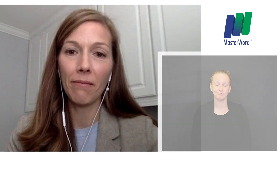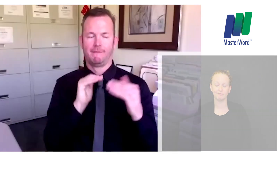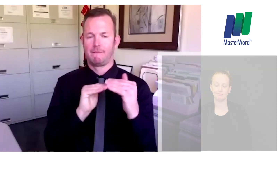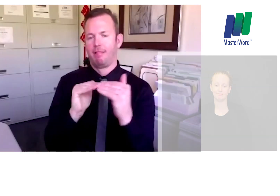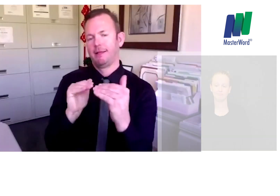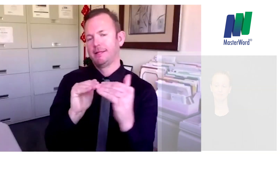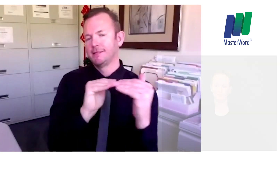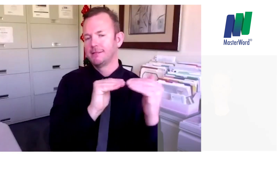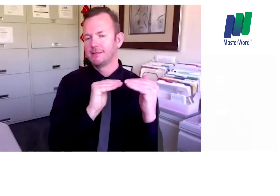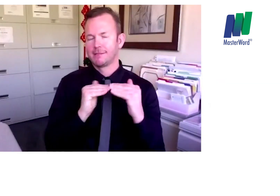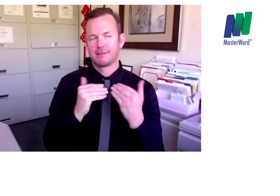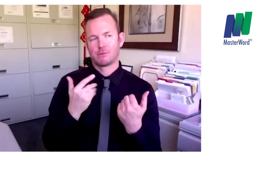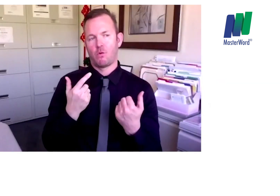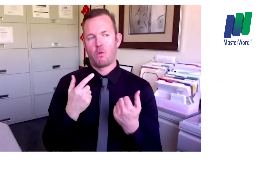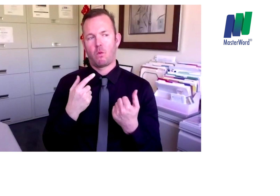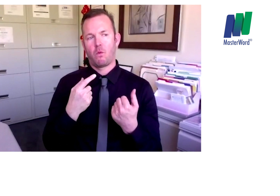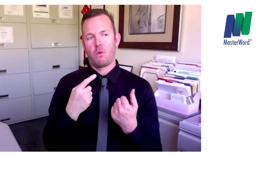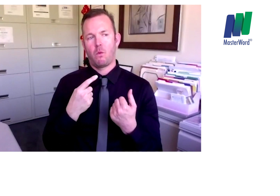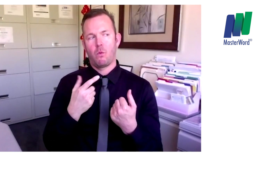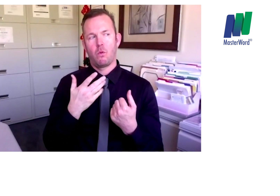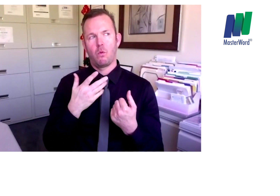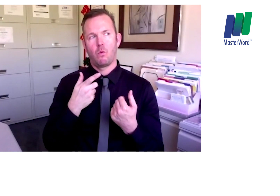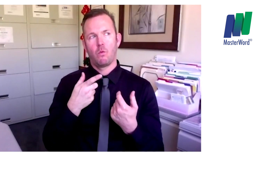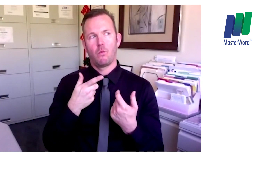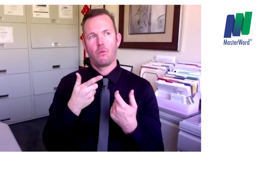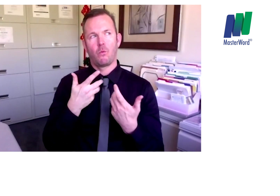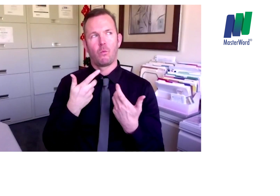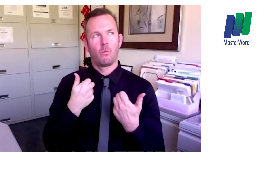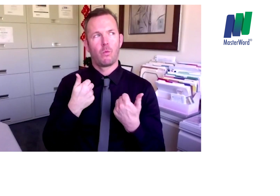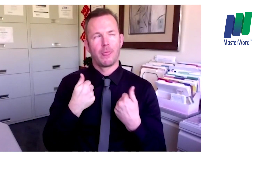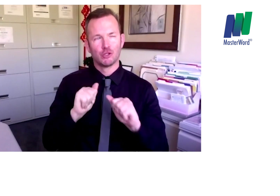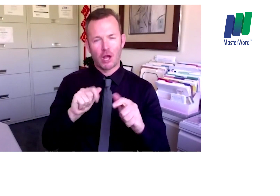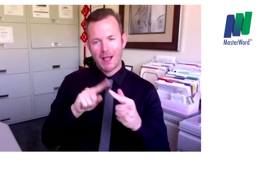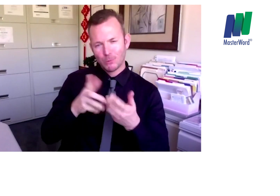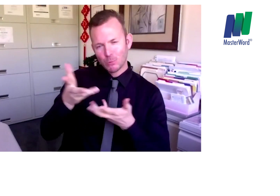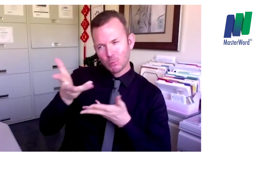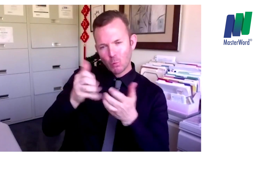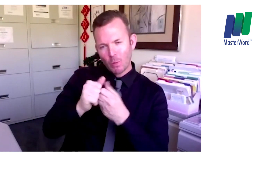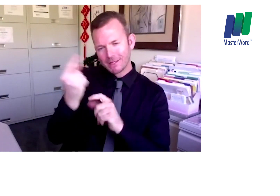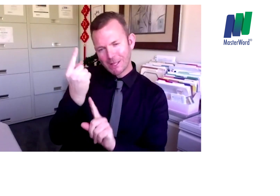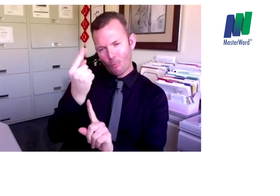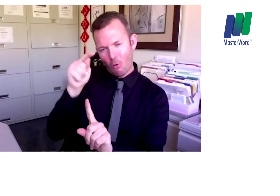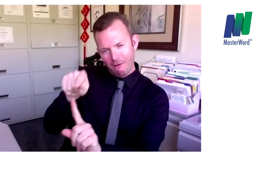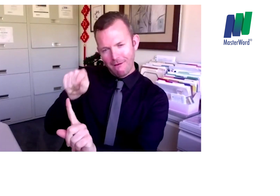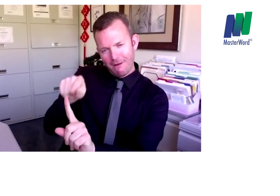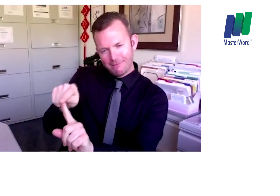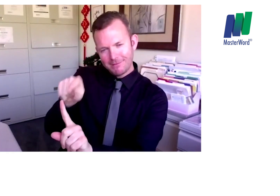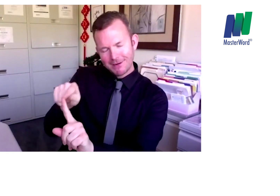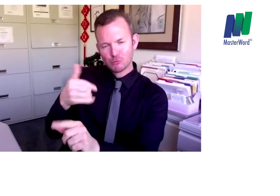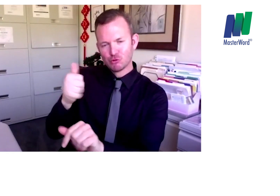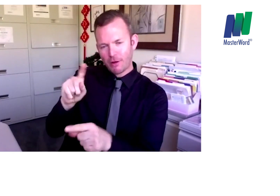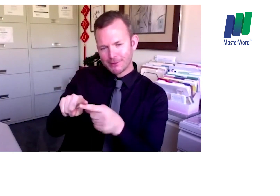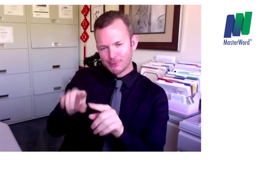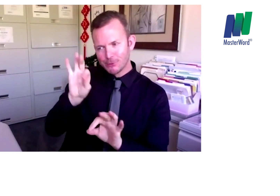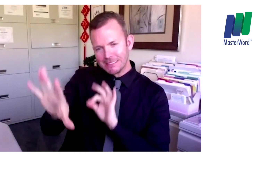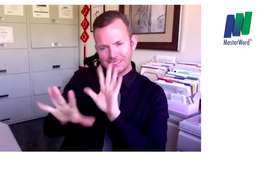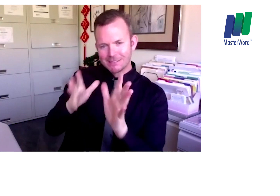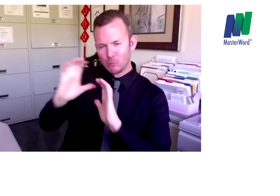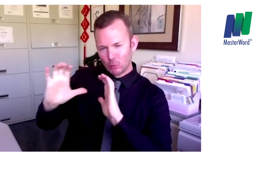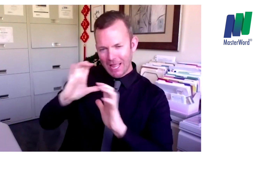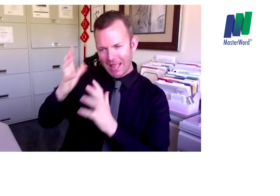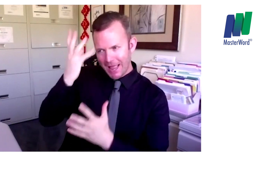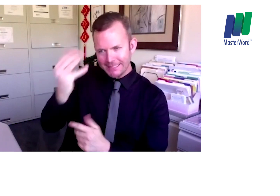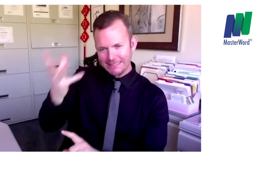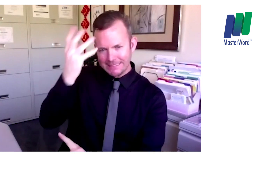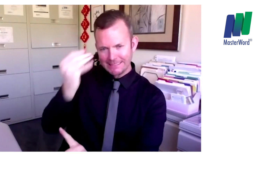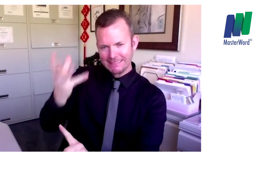And that's one thing that I do tend to tell my other deaf colleagues, per se. The attempt to communicate, the attempt to